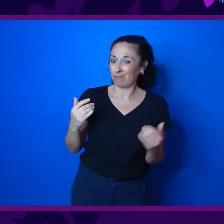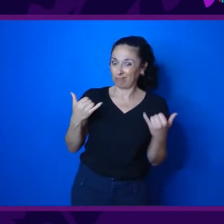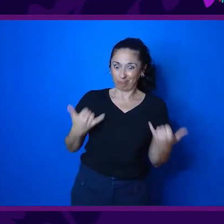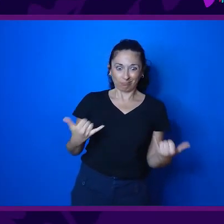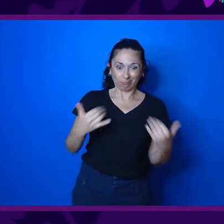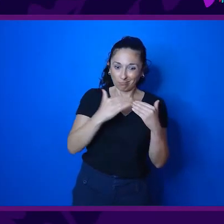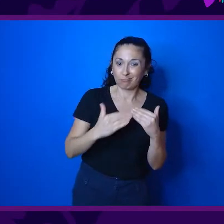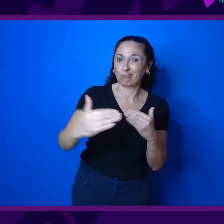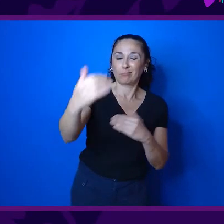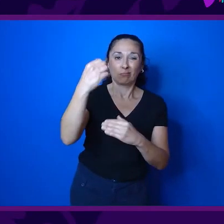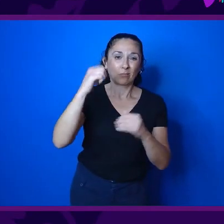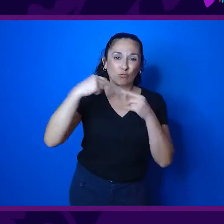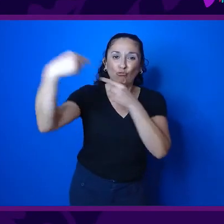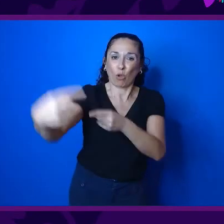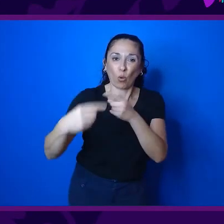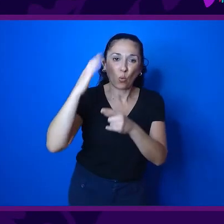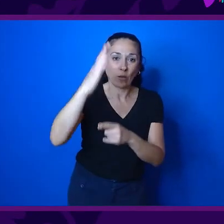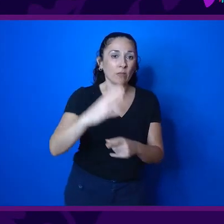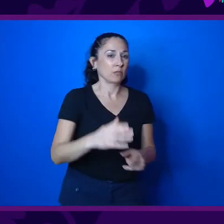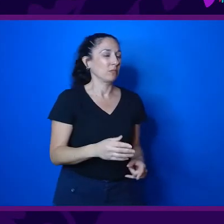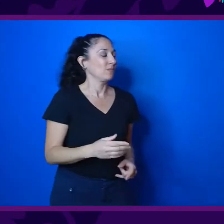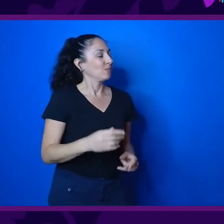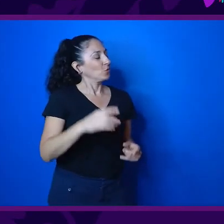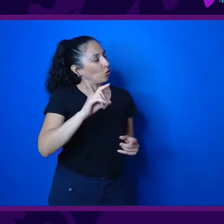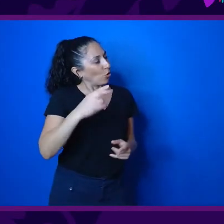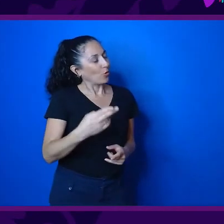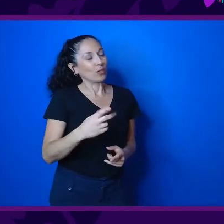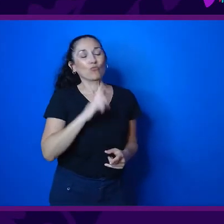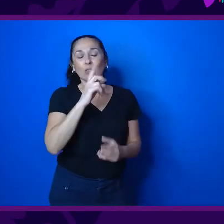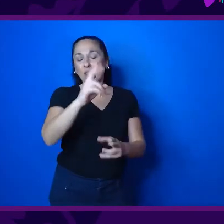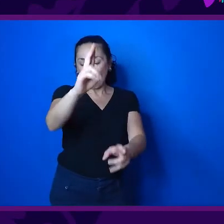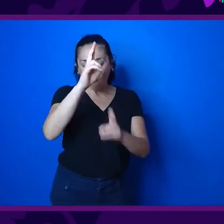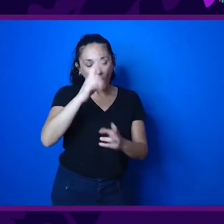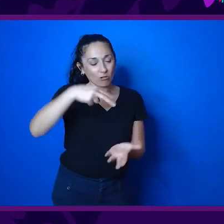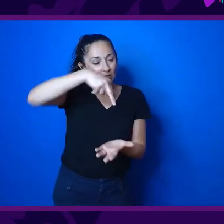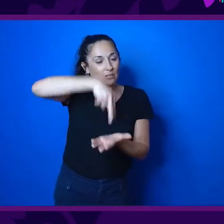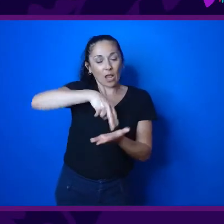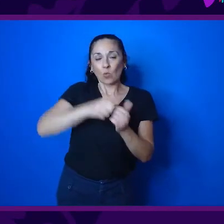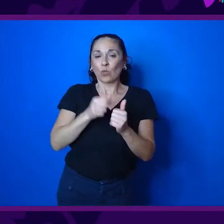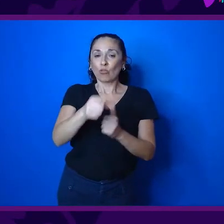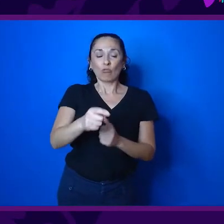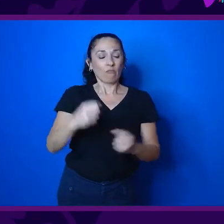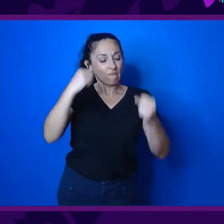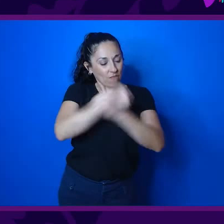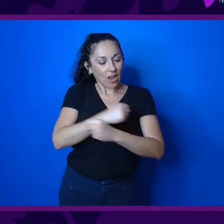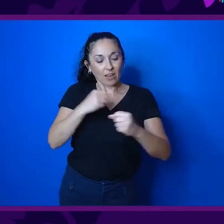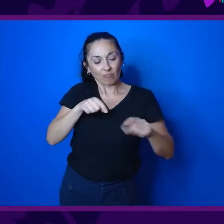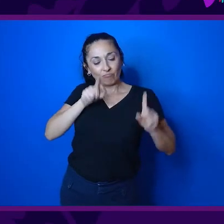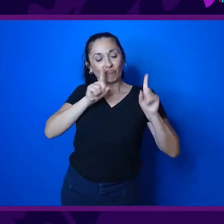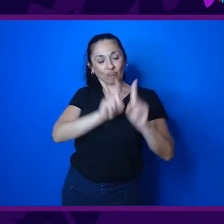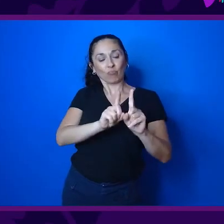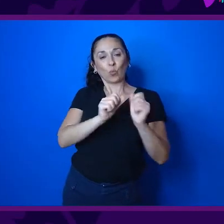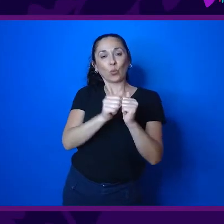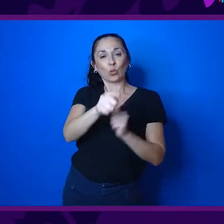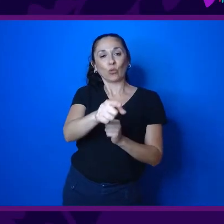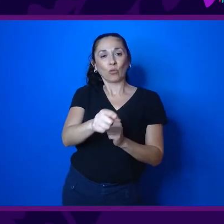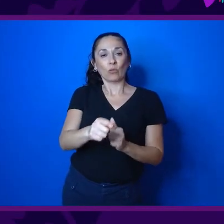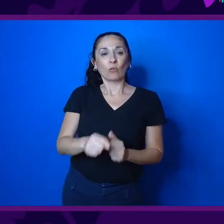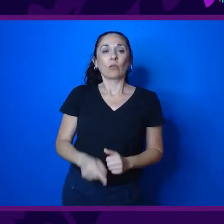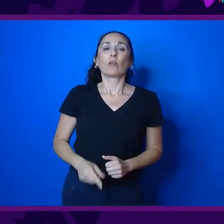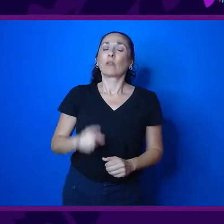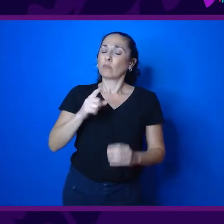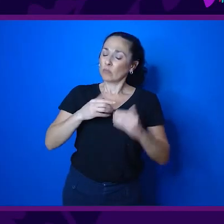it's truly an honor to stand with you, to learn from you, and fight alongside you, to help America deliver on its promise for all